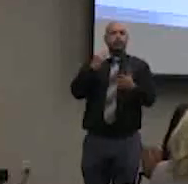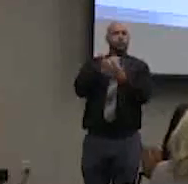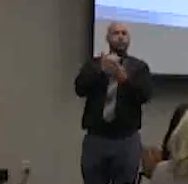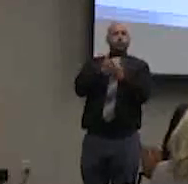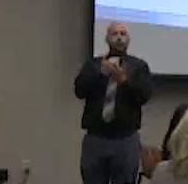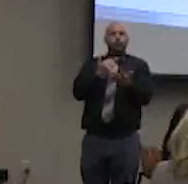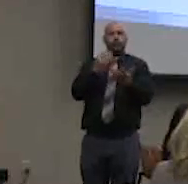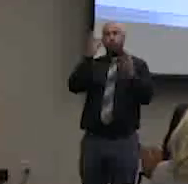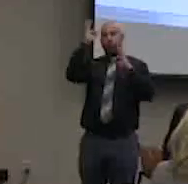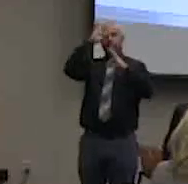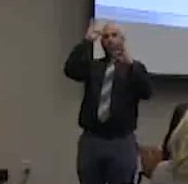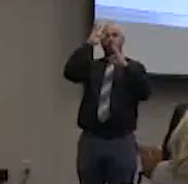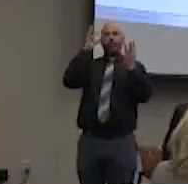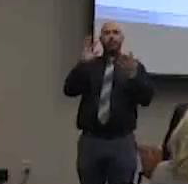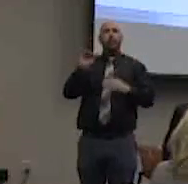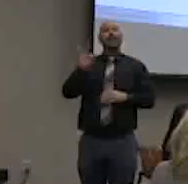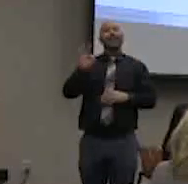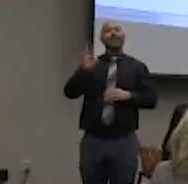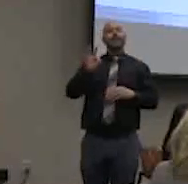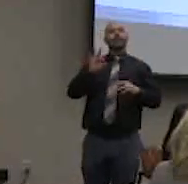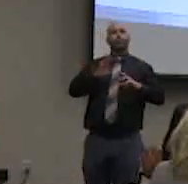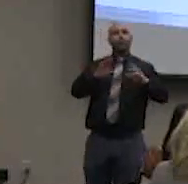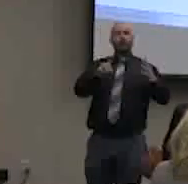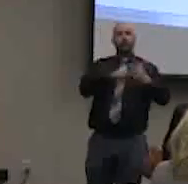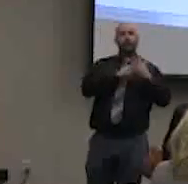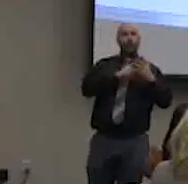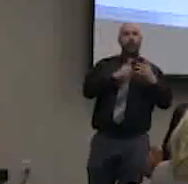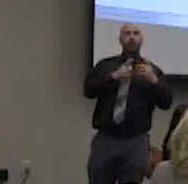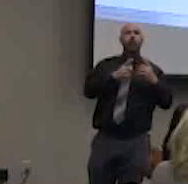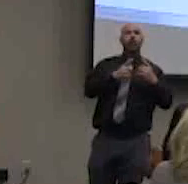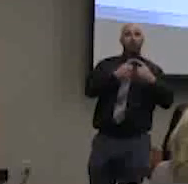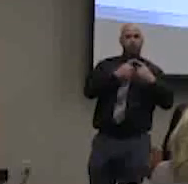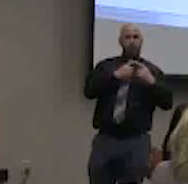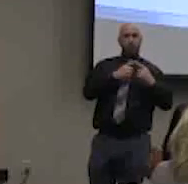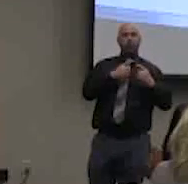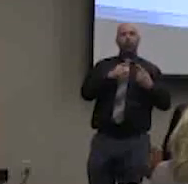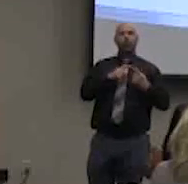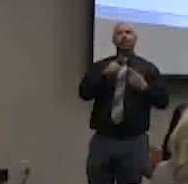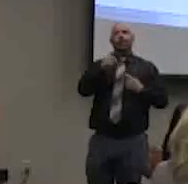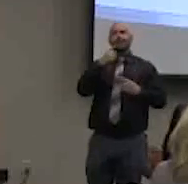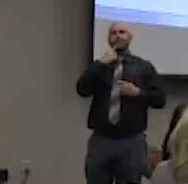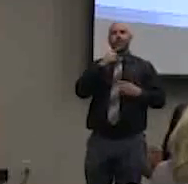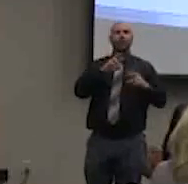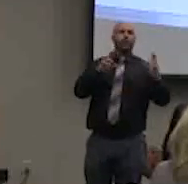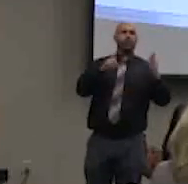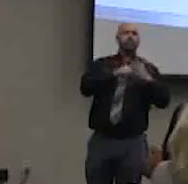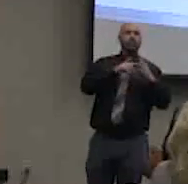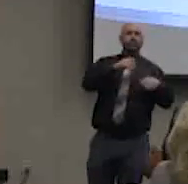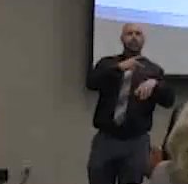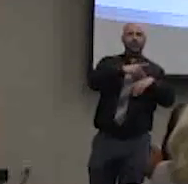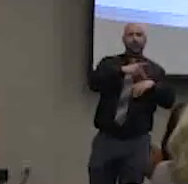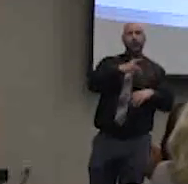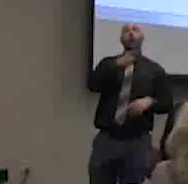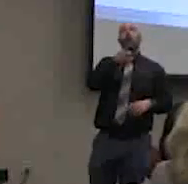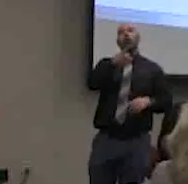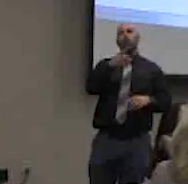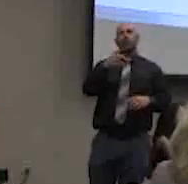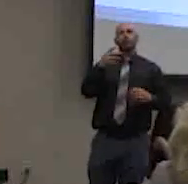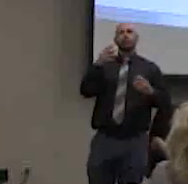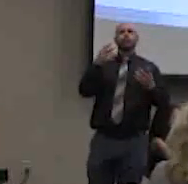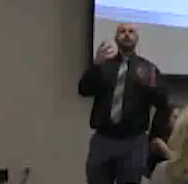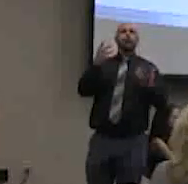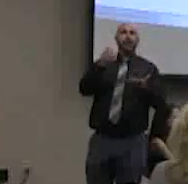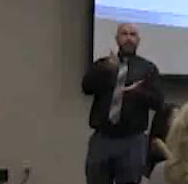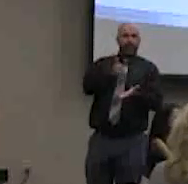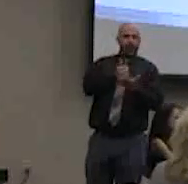Ready Start lean in, every time Sorintha says Ready Start Jefferson, that sort of softly helps Ready Start Rapids because